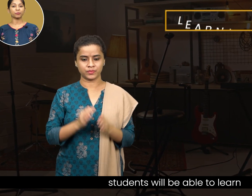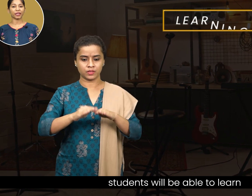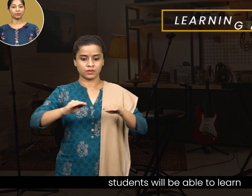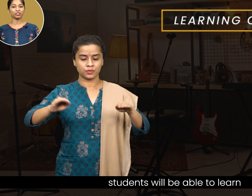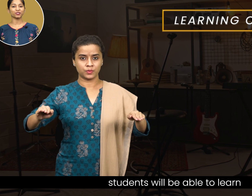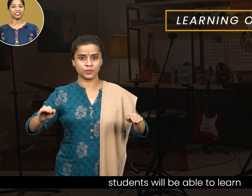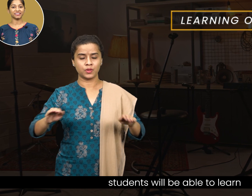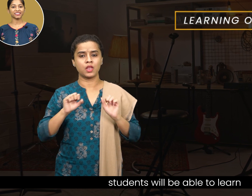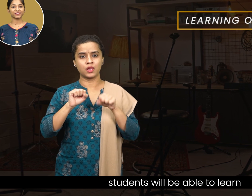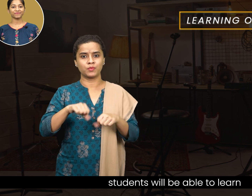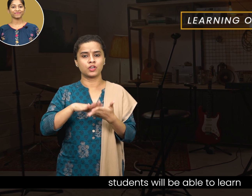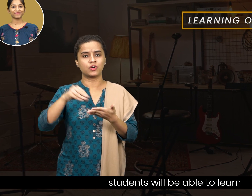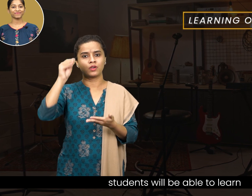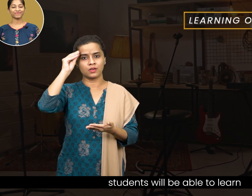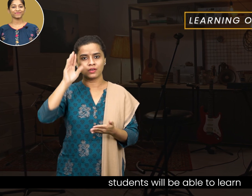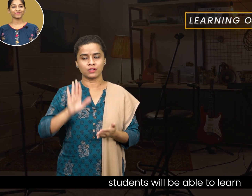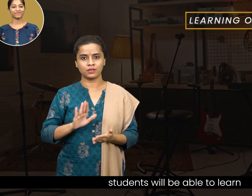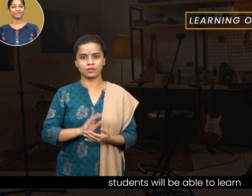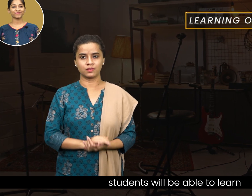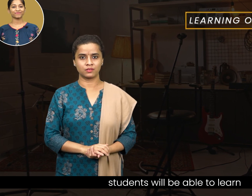students will be able to learn